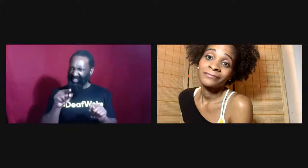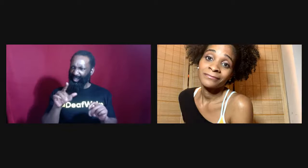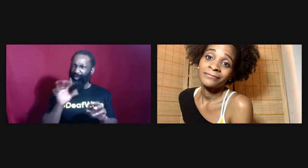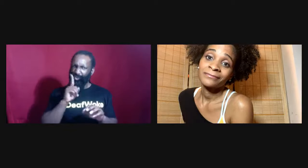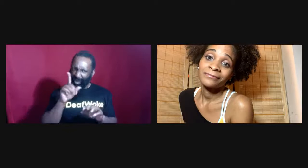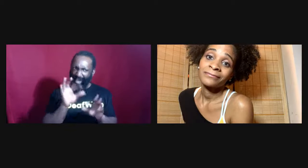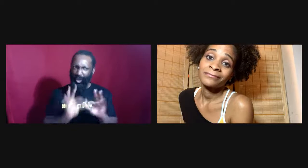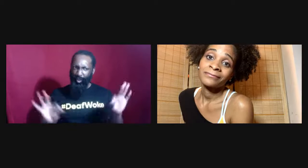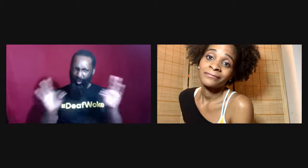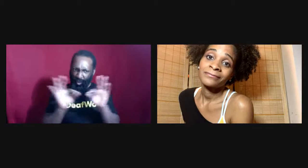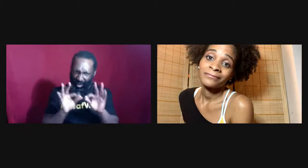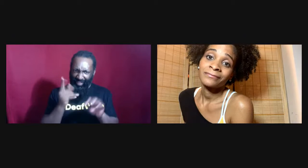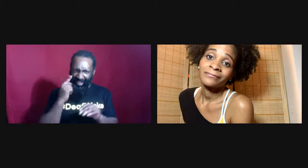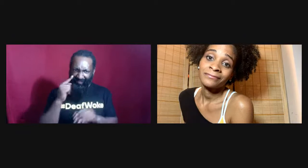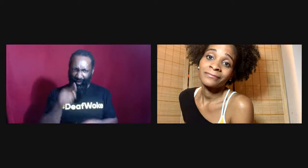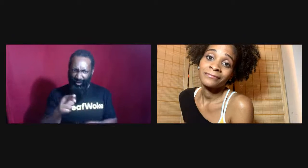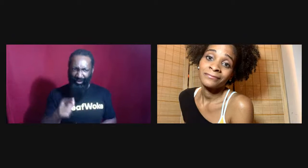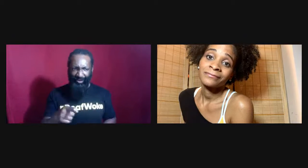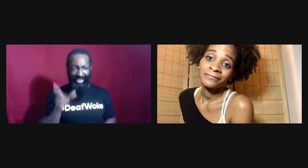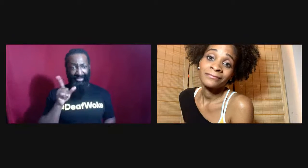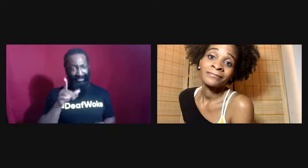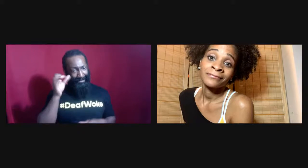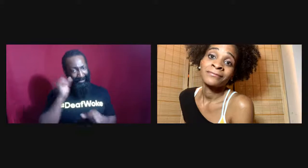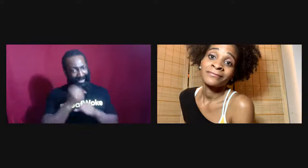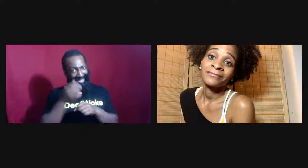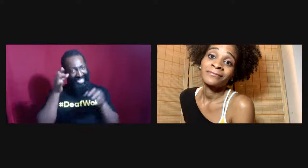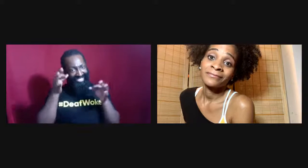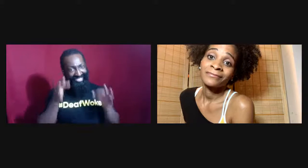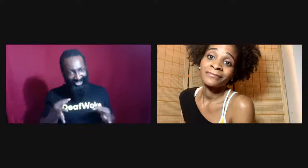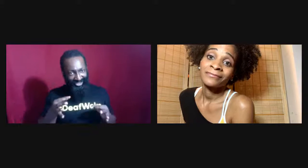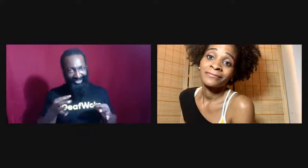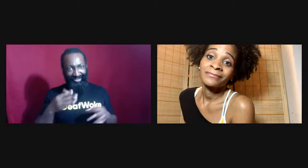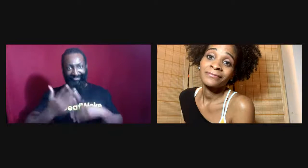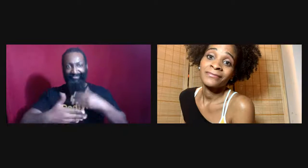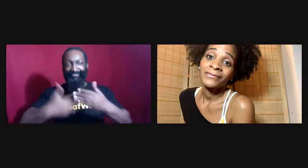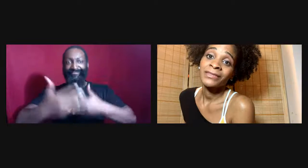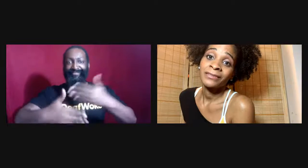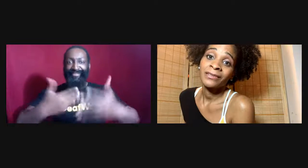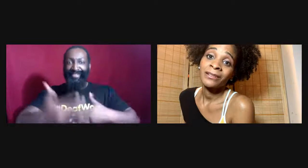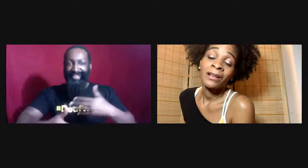What you do, you want to make sure is worth it. Make sure it's worth it for you.